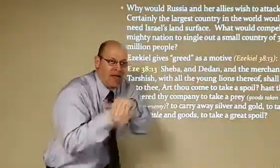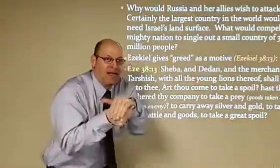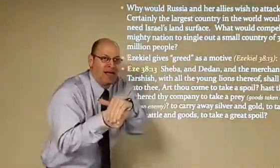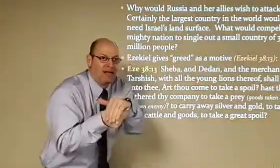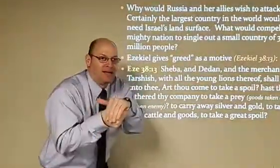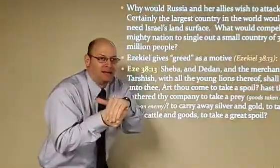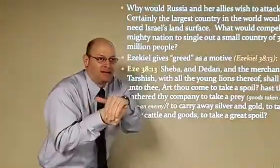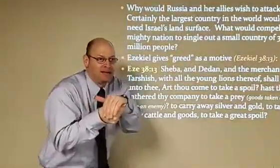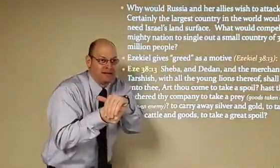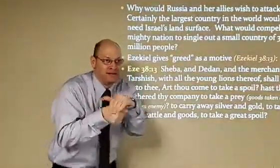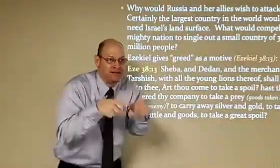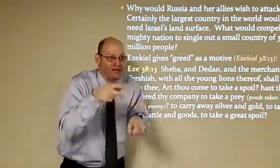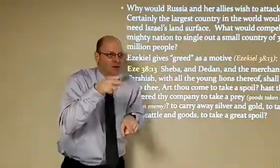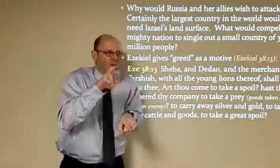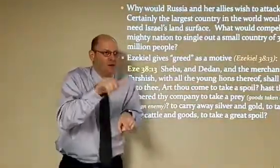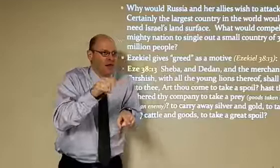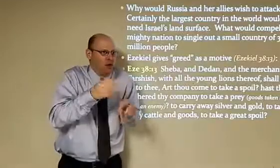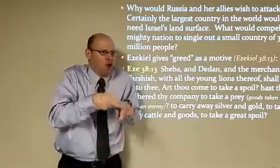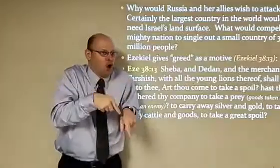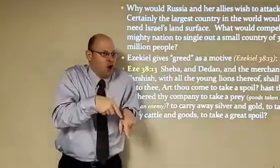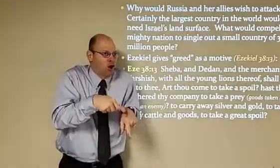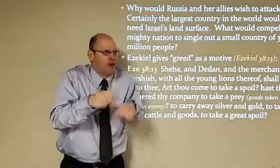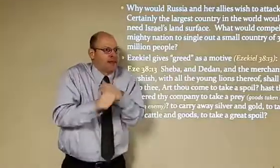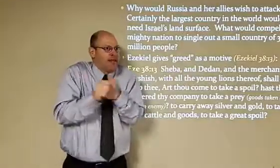the prey, and so the prey wants to hide